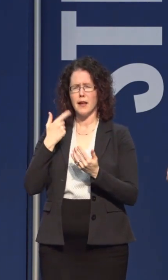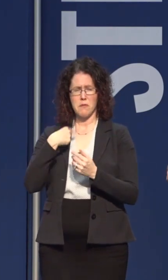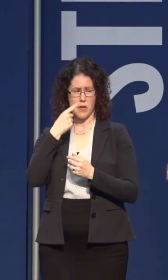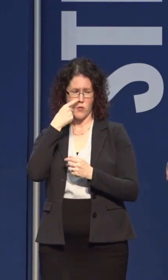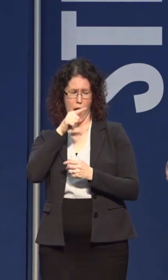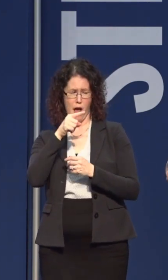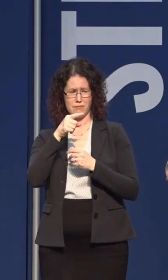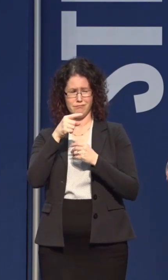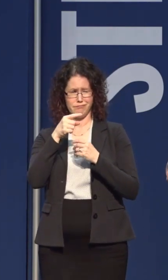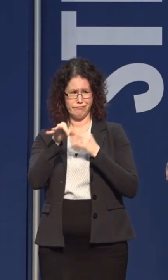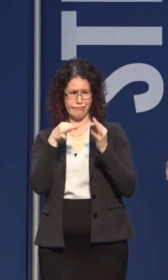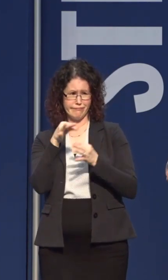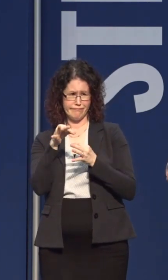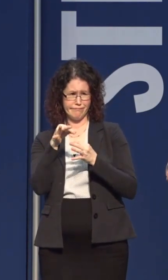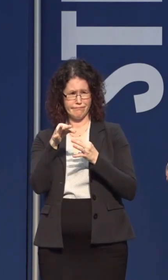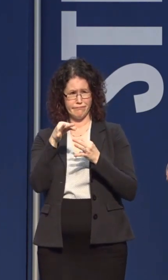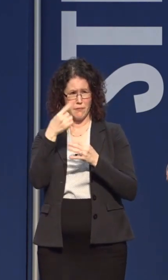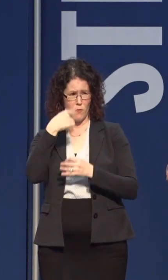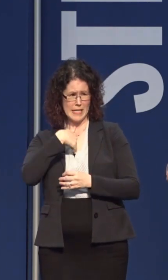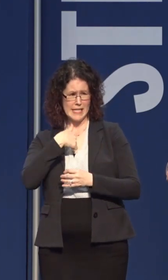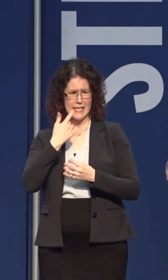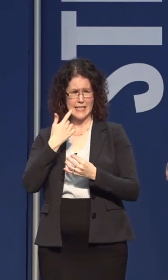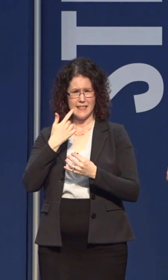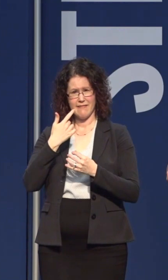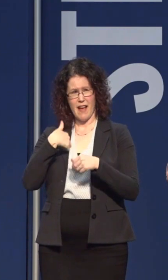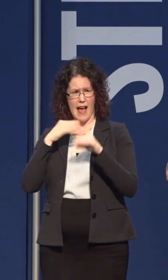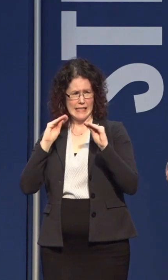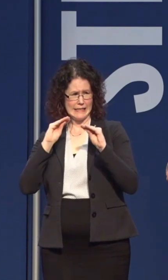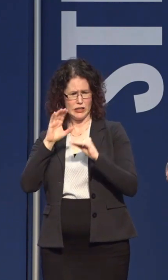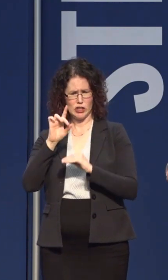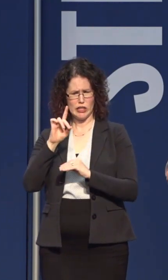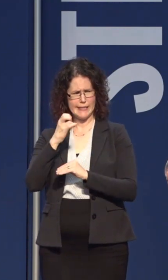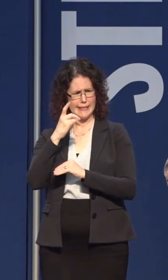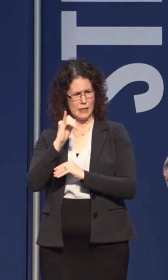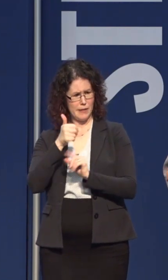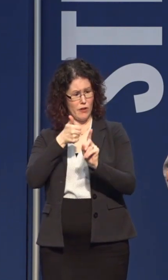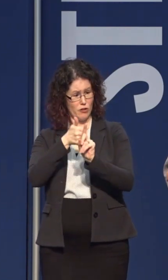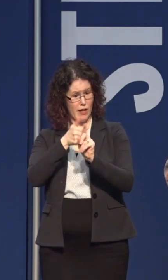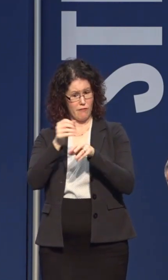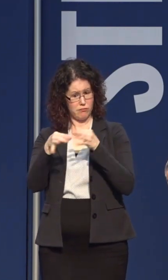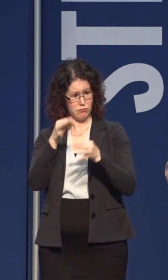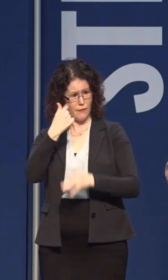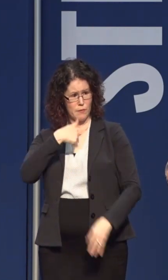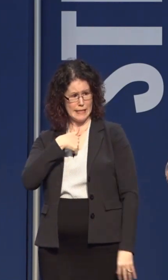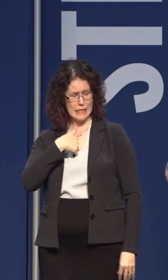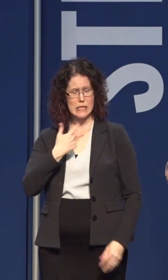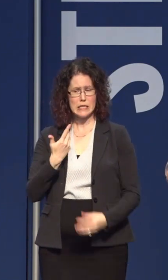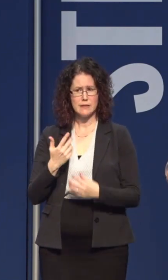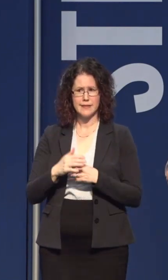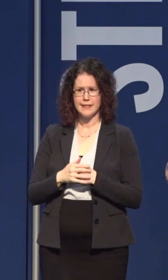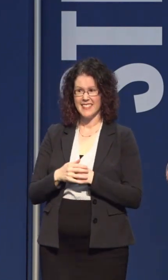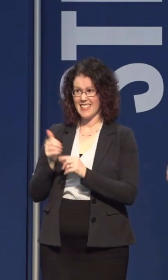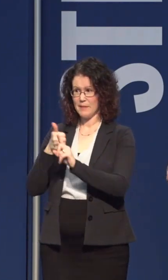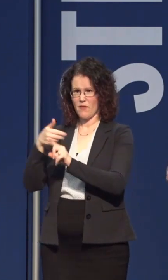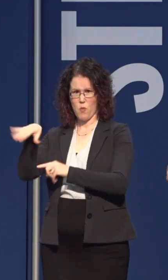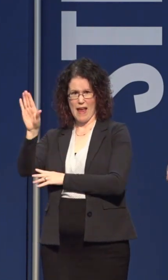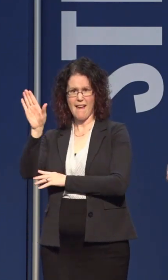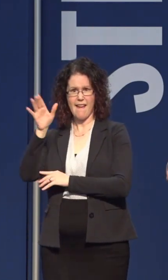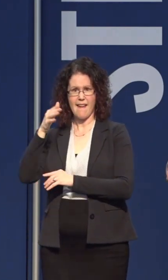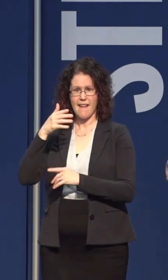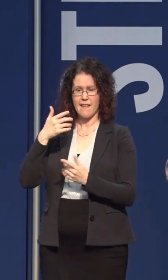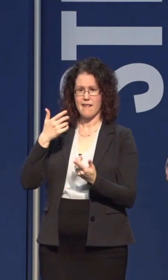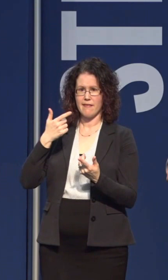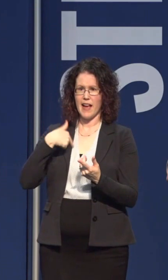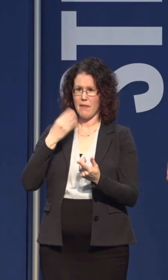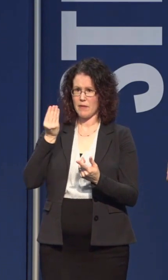delivering an off-site distance education course in Digby, and he asked me to fill in for him one morning because he was going to be away. I